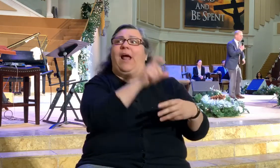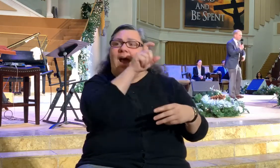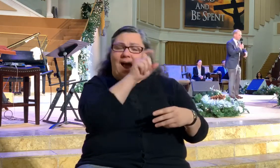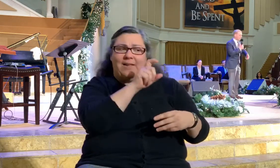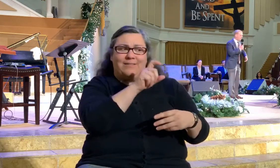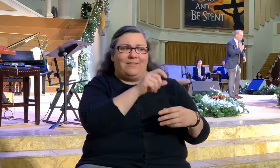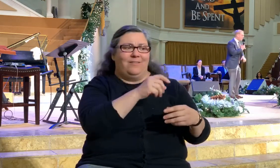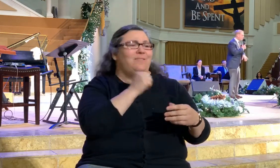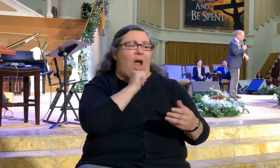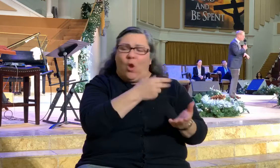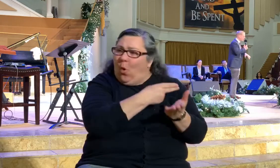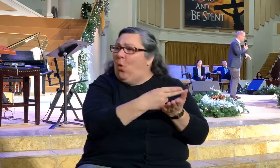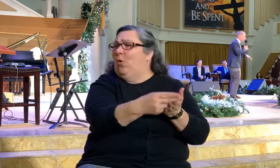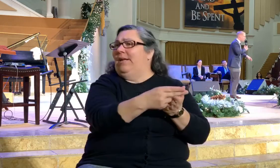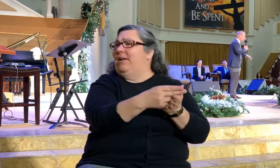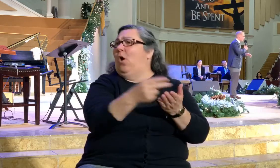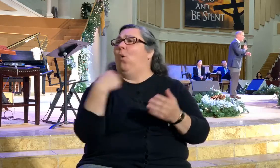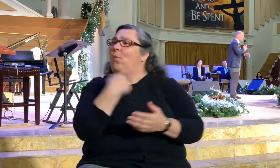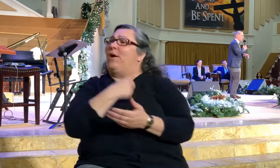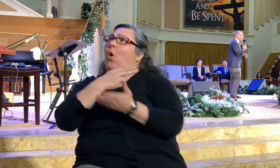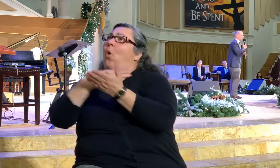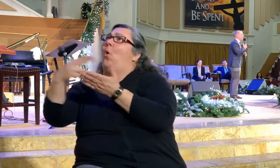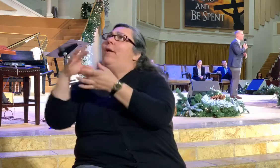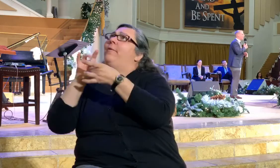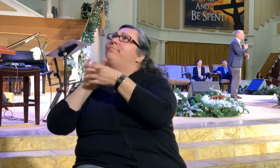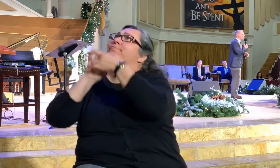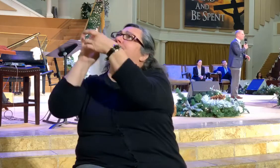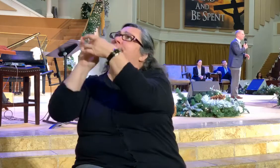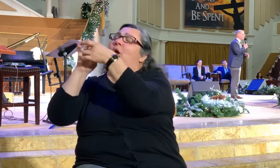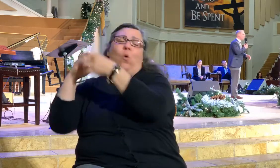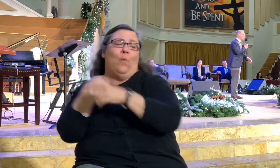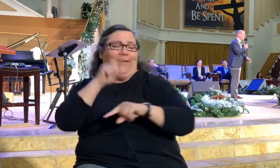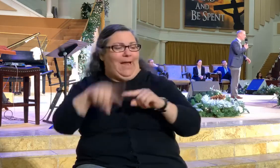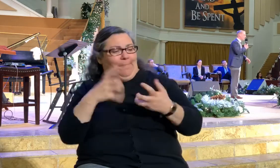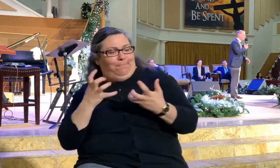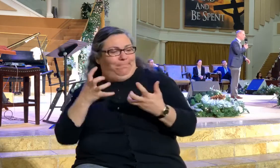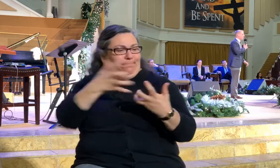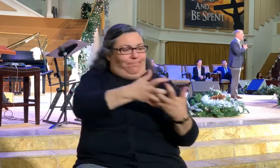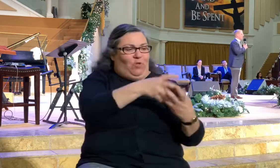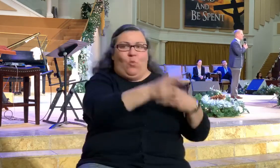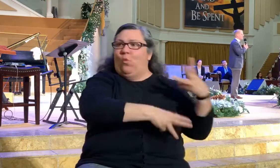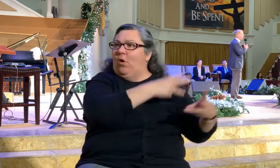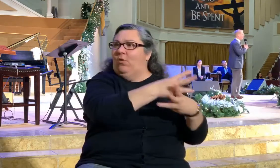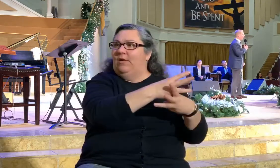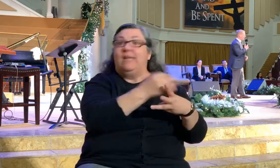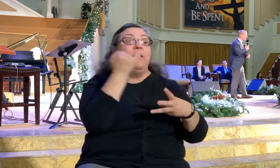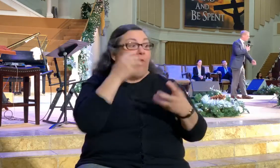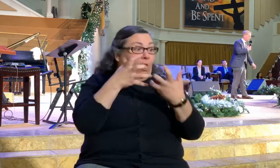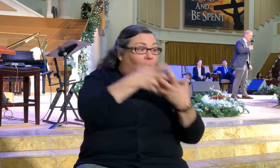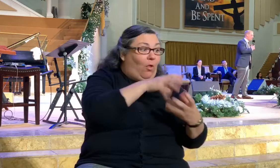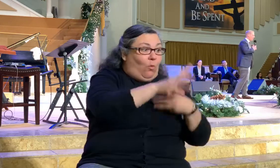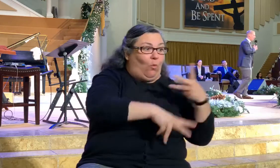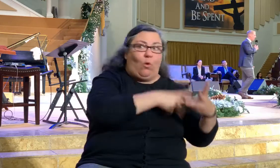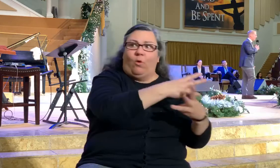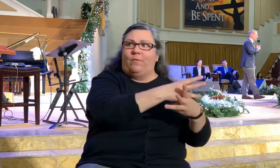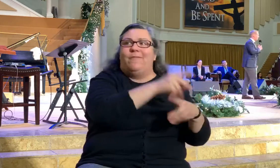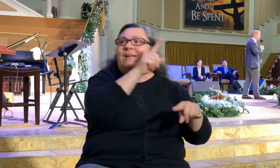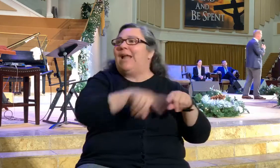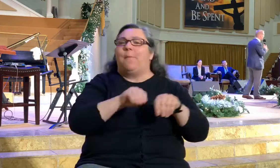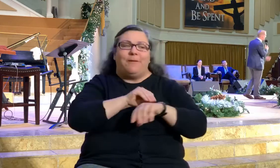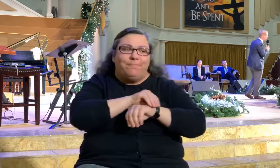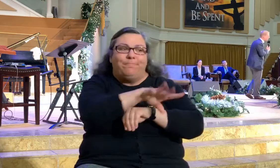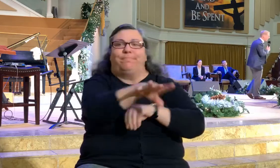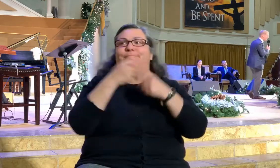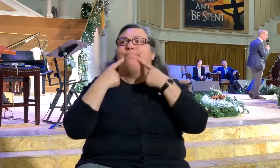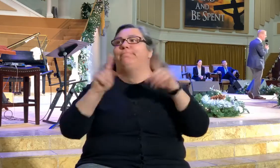be righteous and holy, so we can't merge it together, because we'll never be effective in the kingdom. And so I spoke that on my heart, and